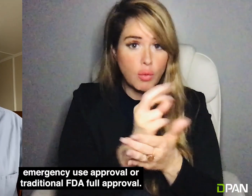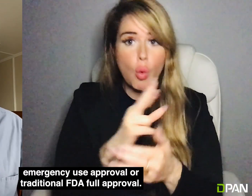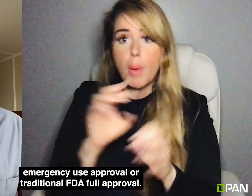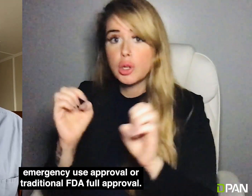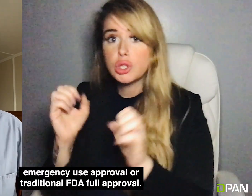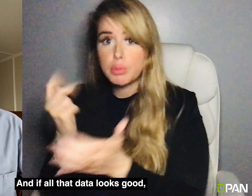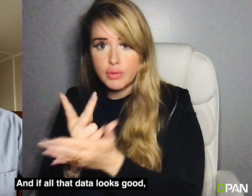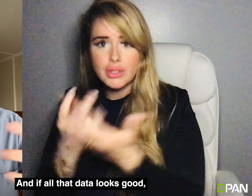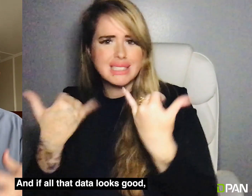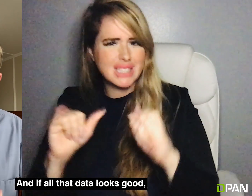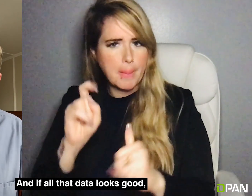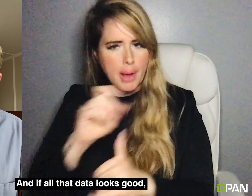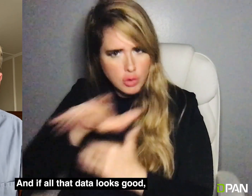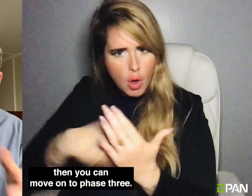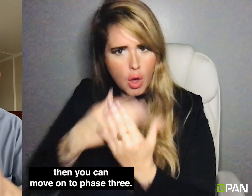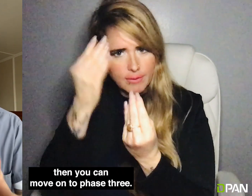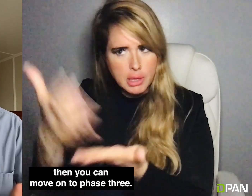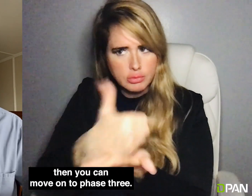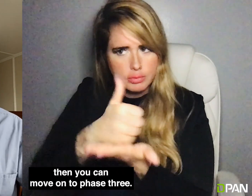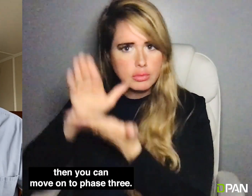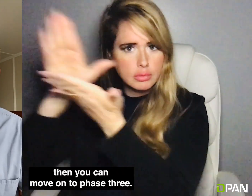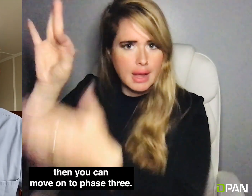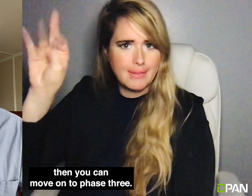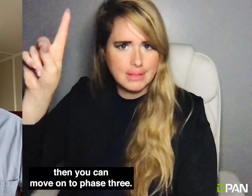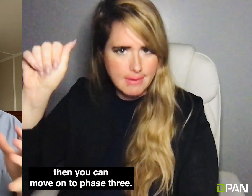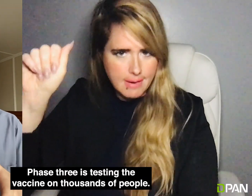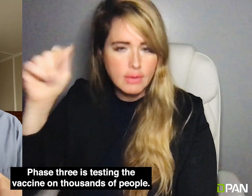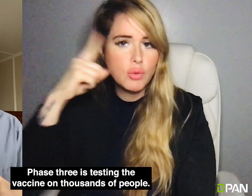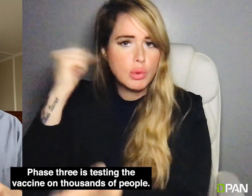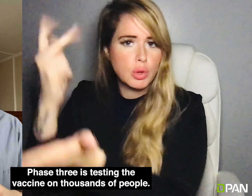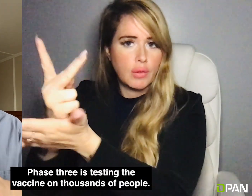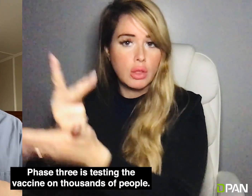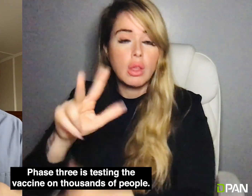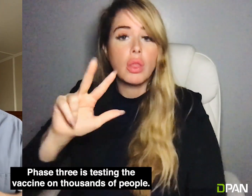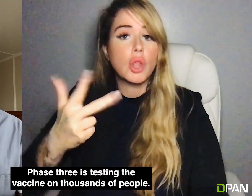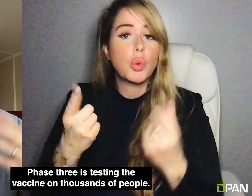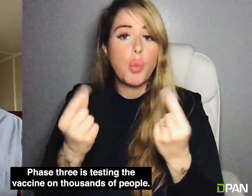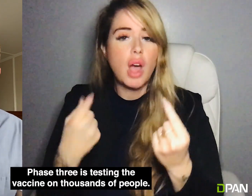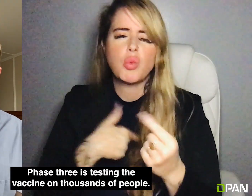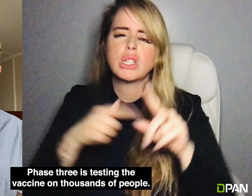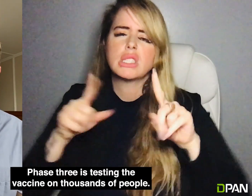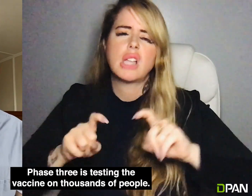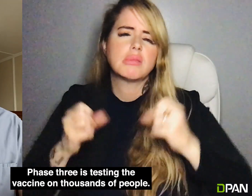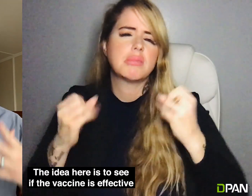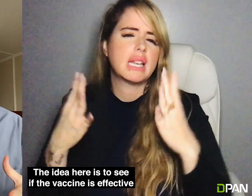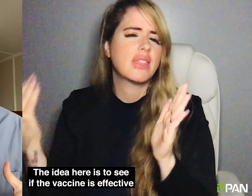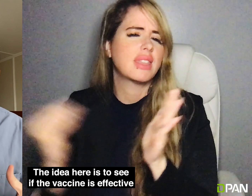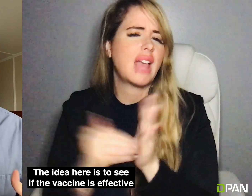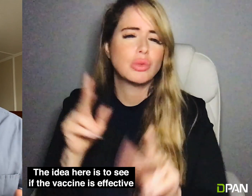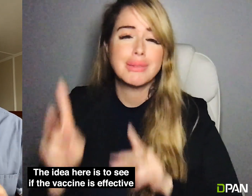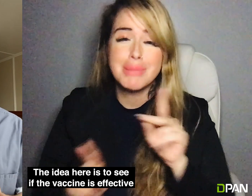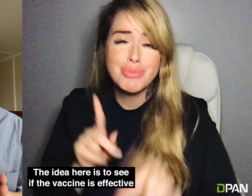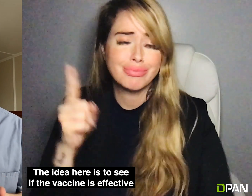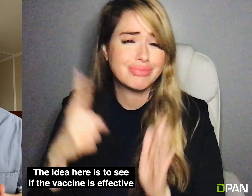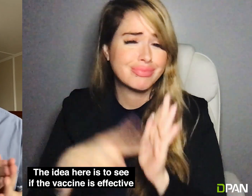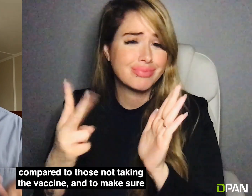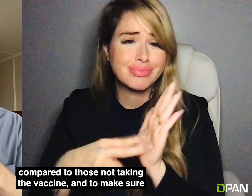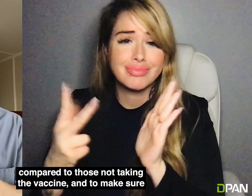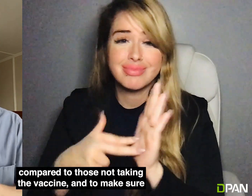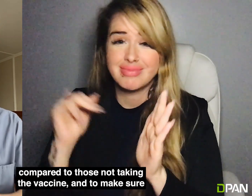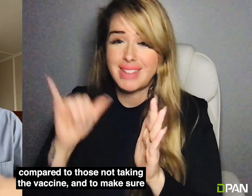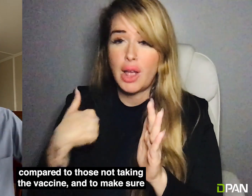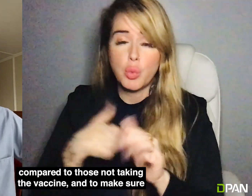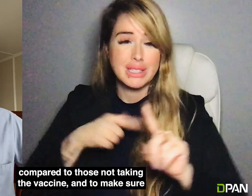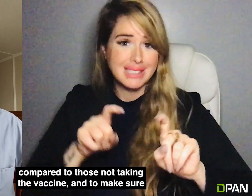FDA full approval. And if all that data looks good, then you can move on to phase 3. Phase 3 is testing the vaccine on thousands of people. The idea here is to see if the vaccine is